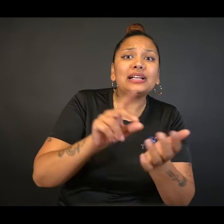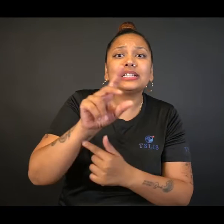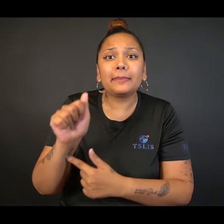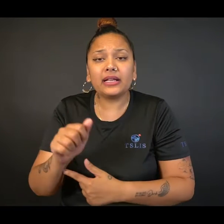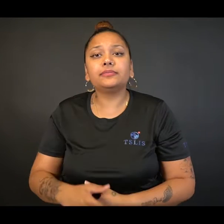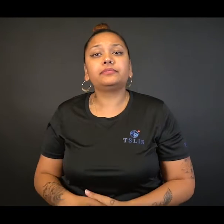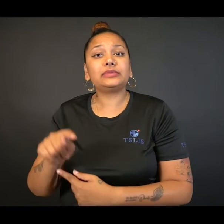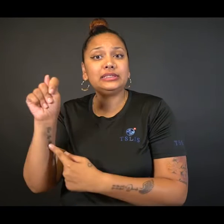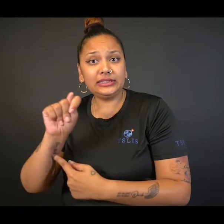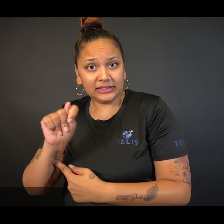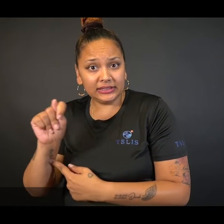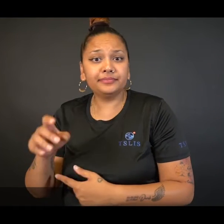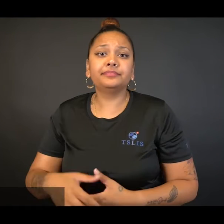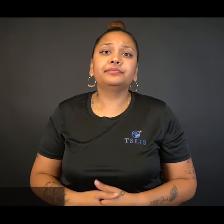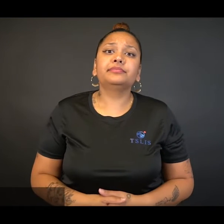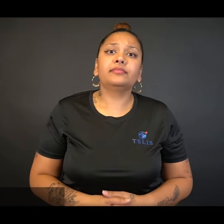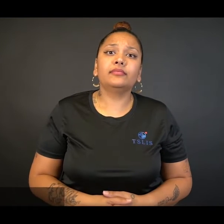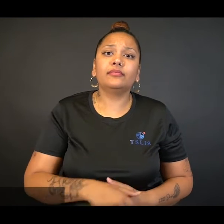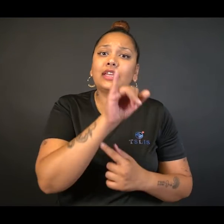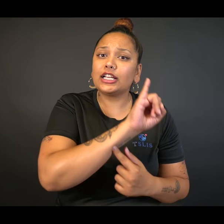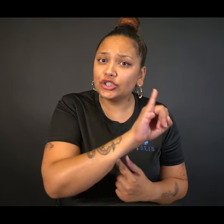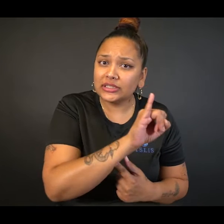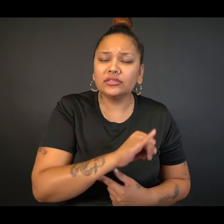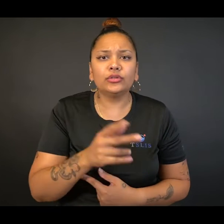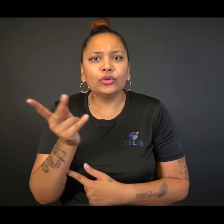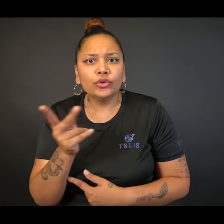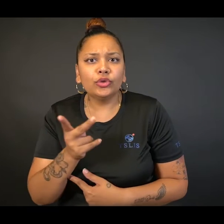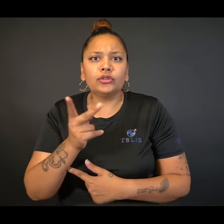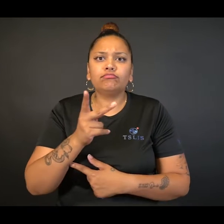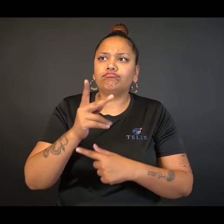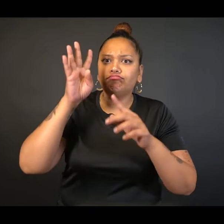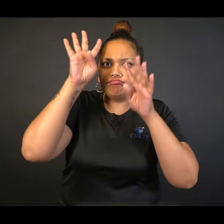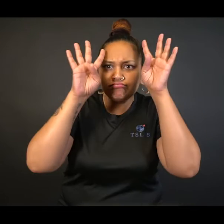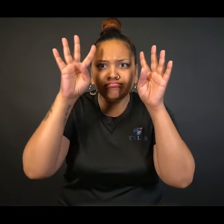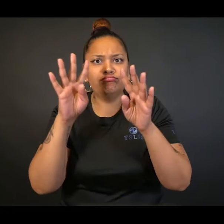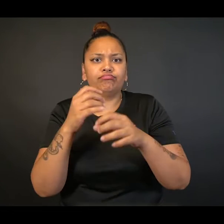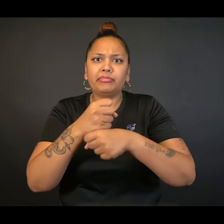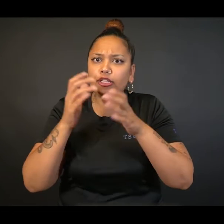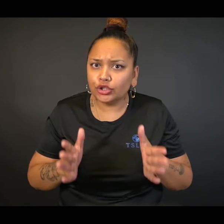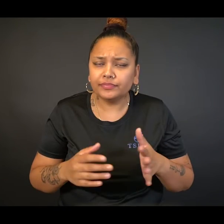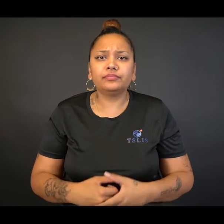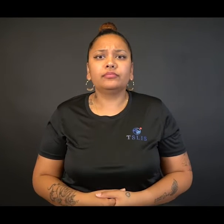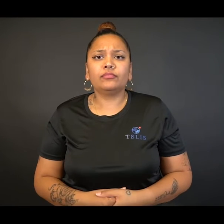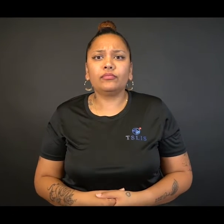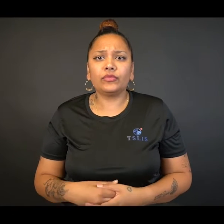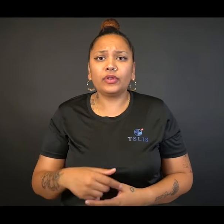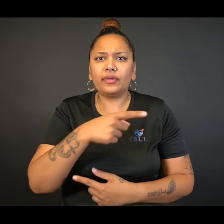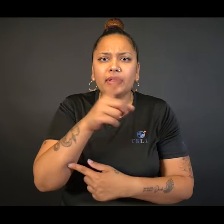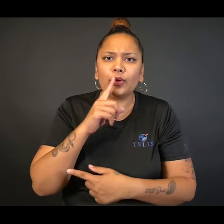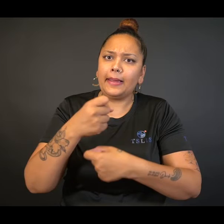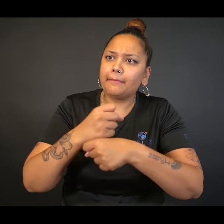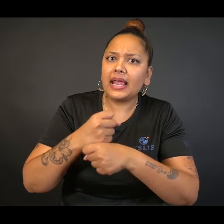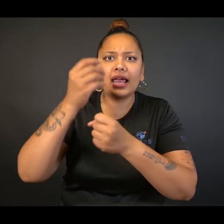creators. I would definitely encourage them to create content that can be transferred to